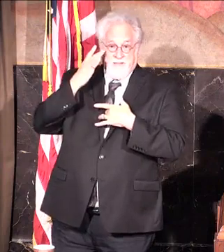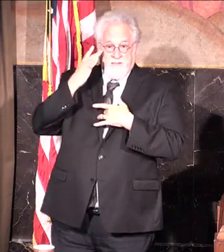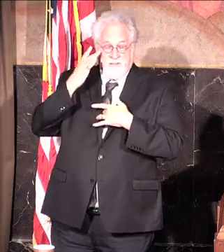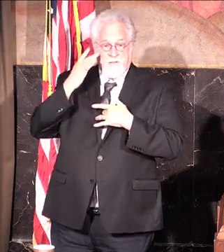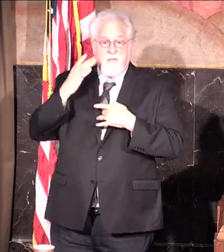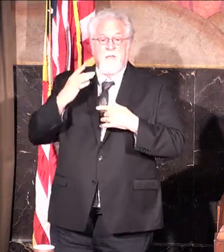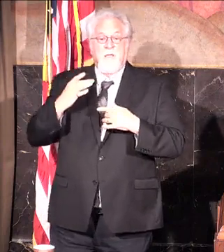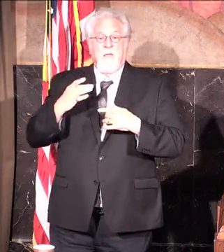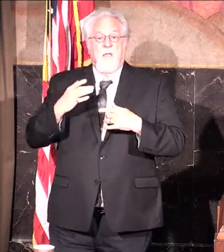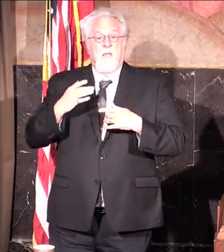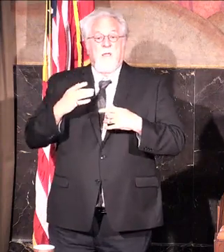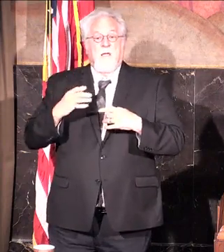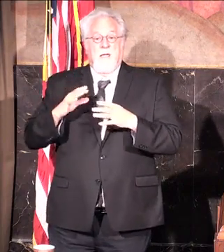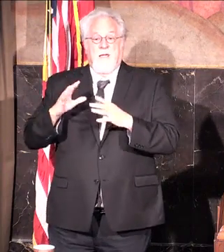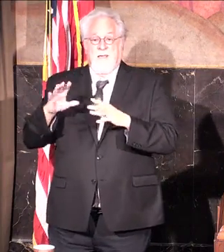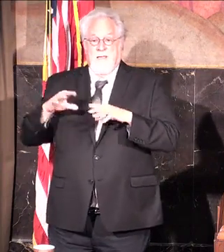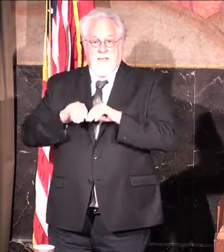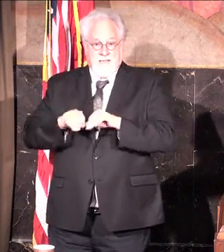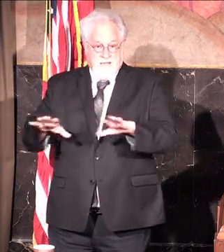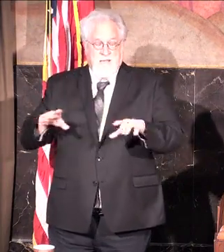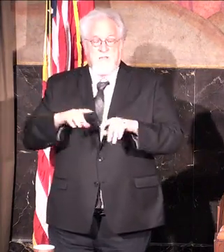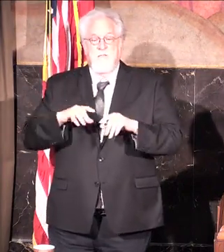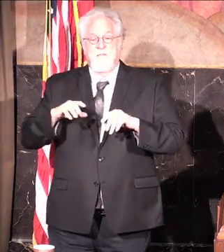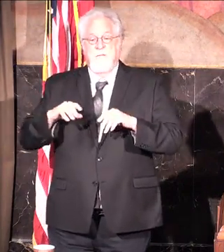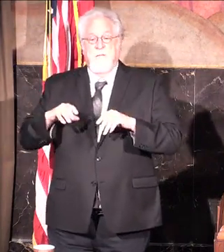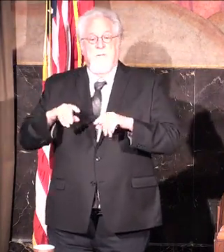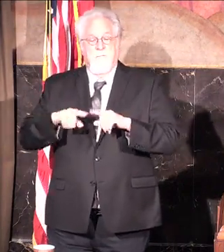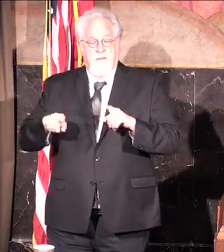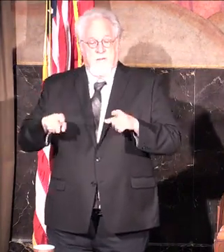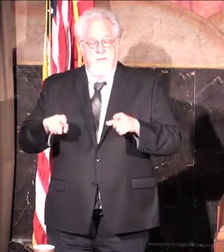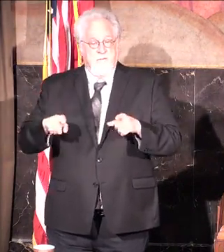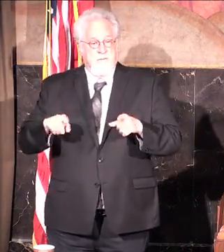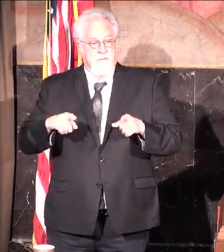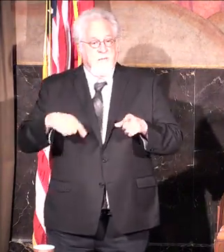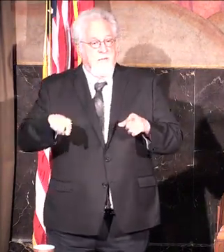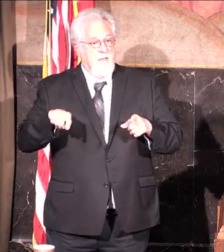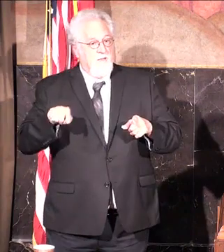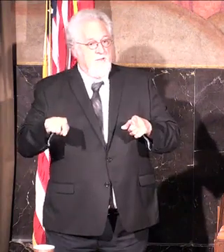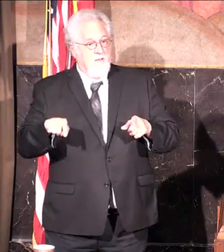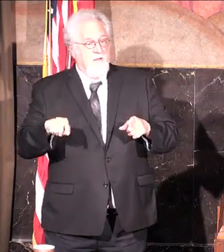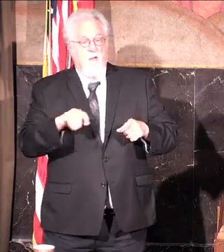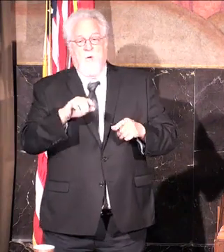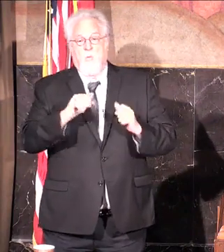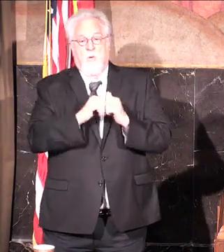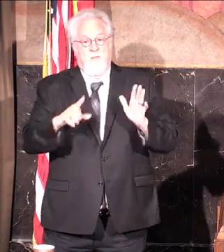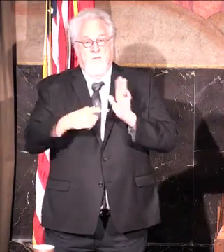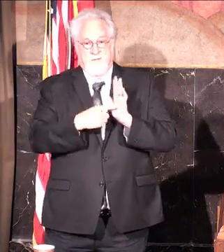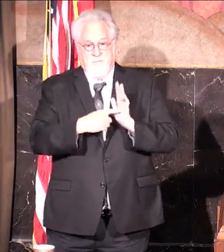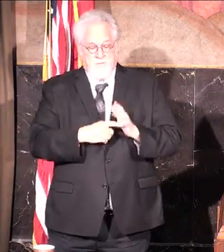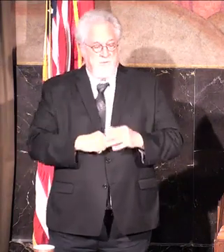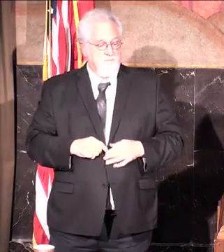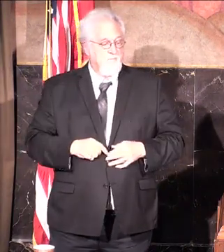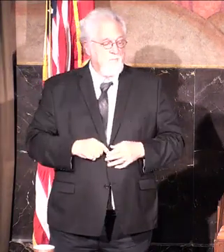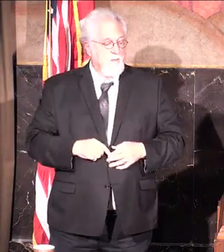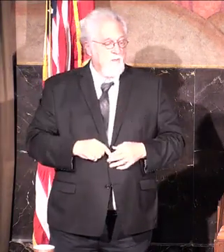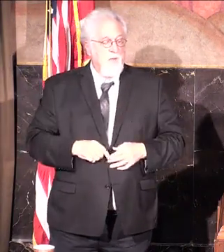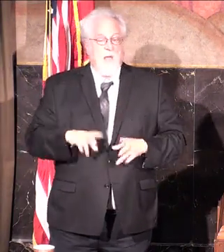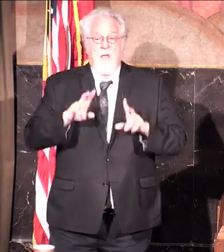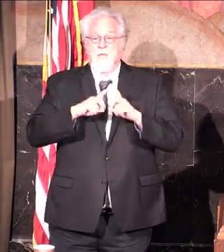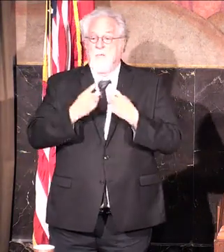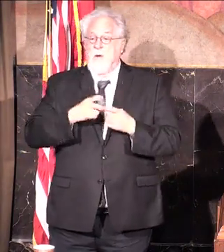certainly contagious, but the good news for those particular inmates is that they're asymptomatic. The department